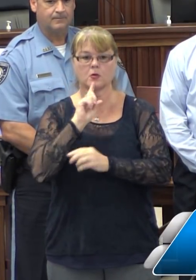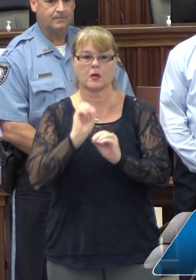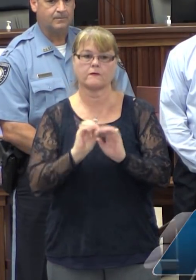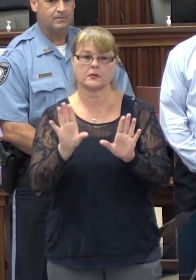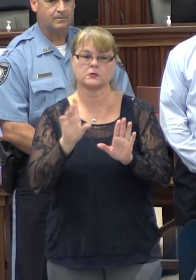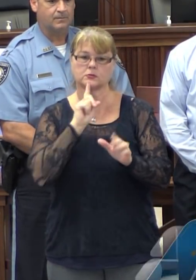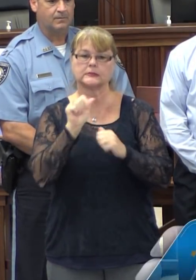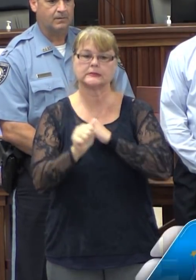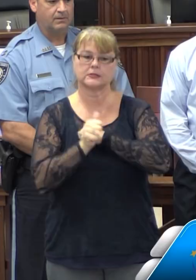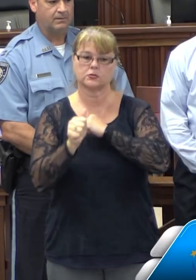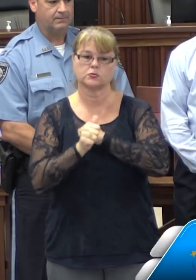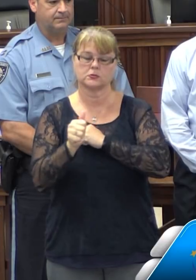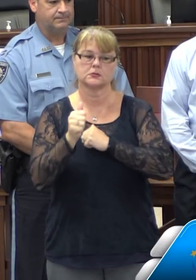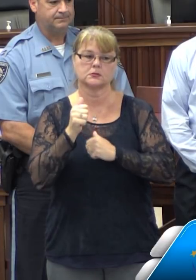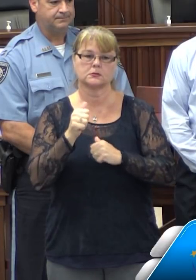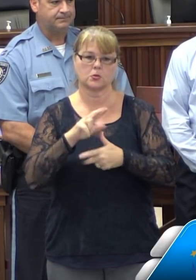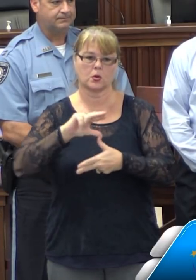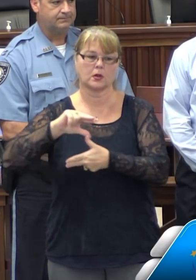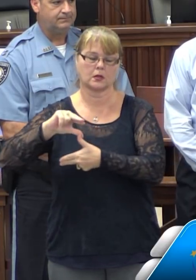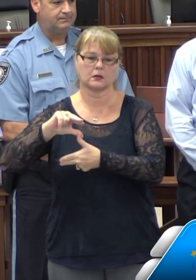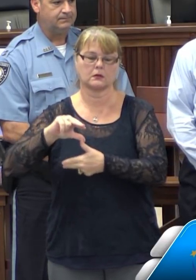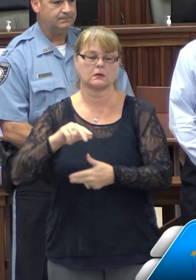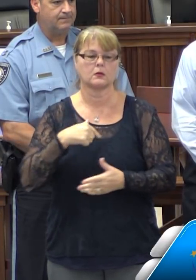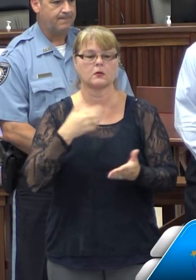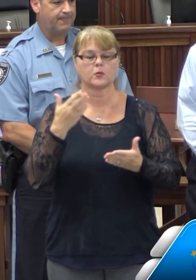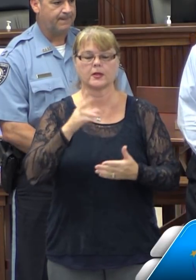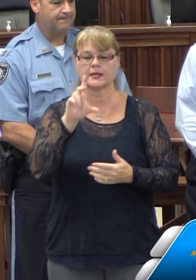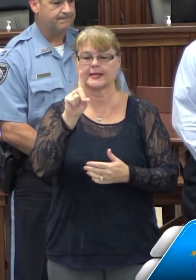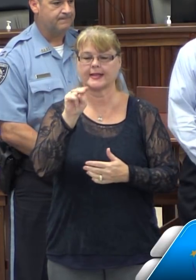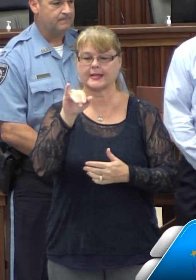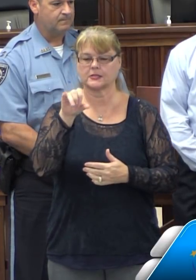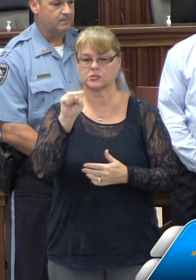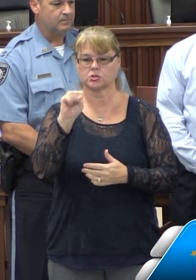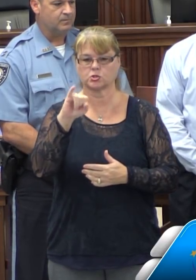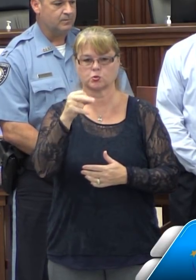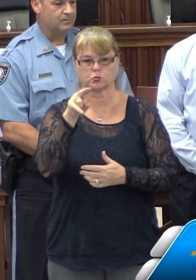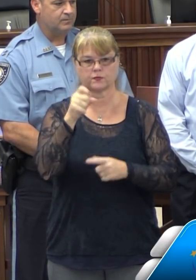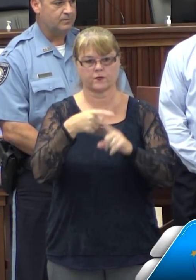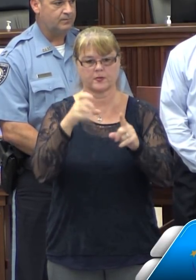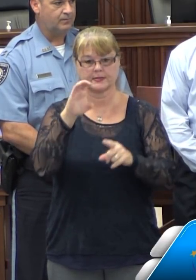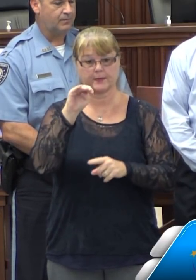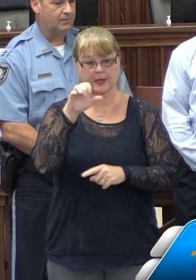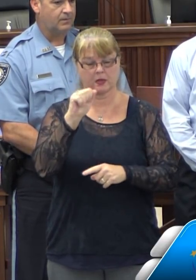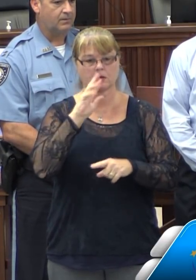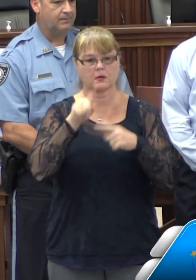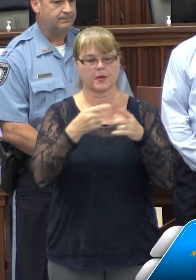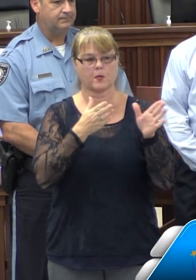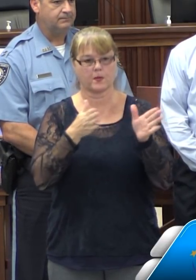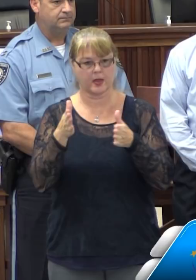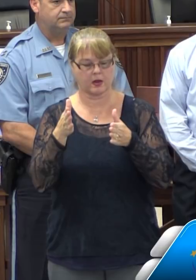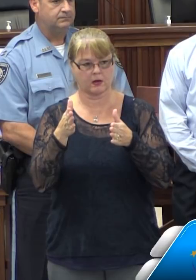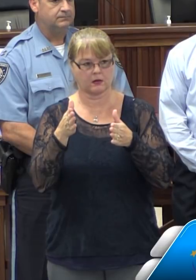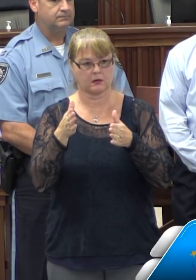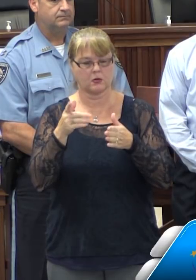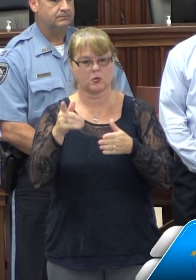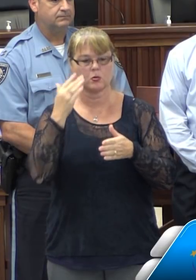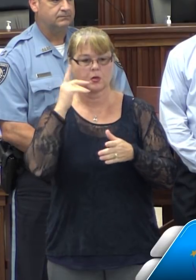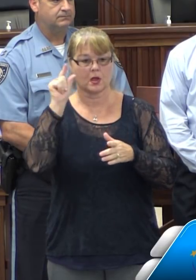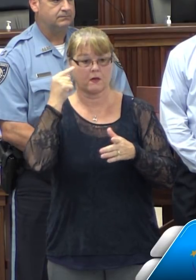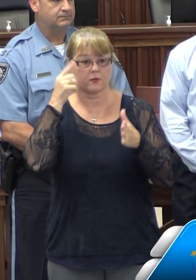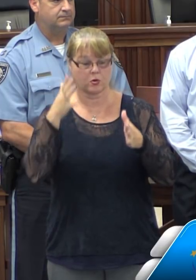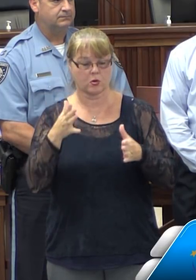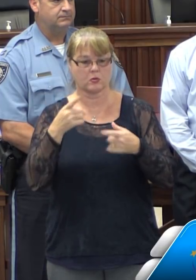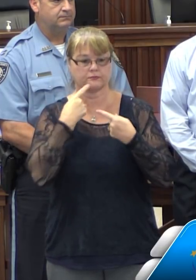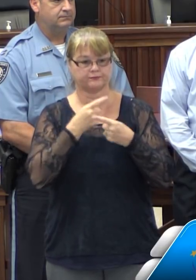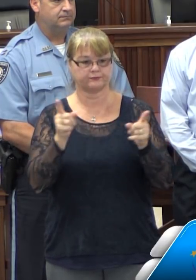storm. But we want to bring up Dennis Jones with SEMA, talk a little bit about preparations. We know, the governor made a